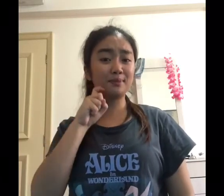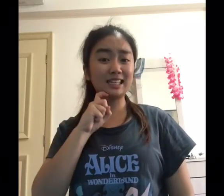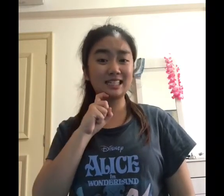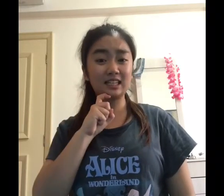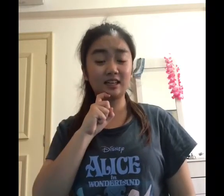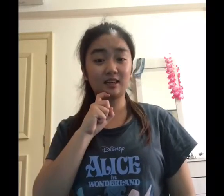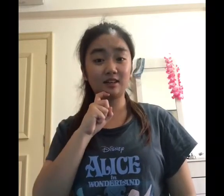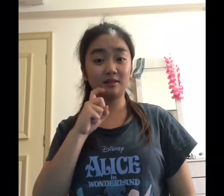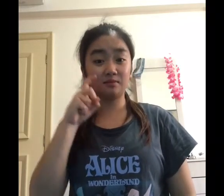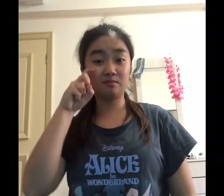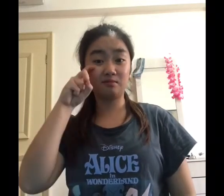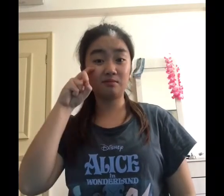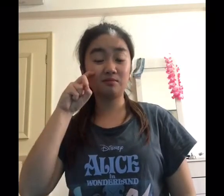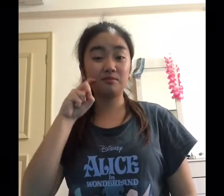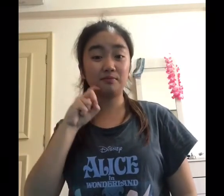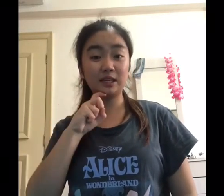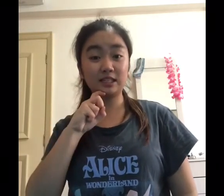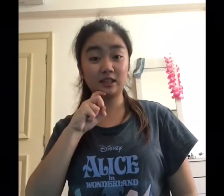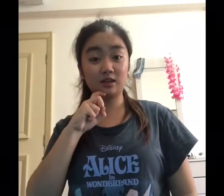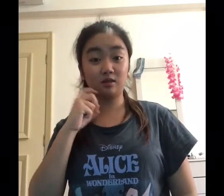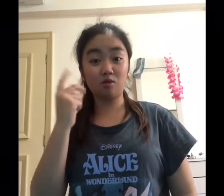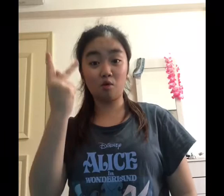Pity, pity. Or